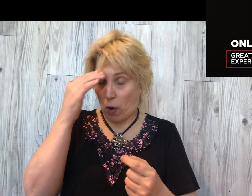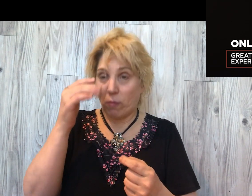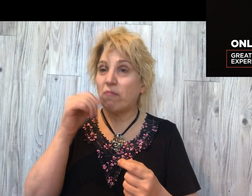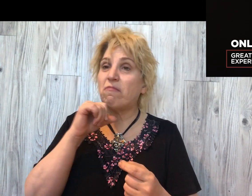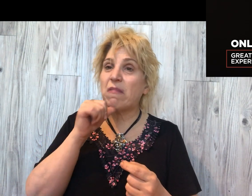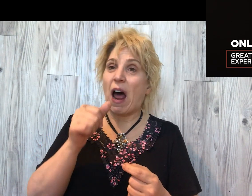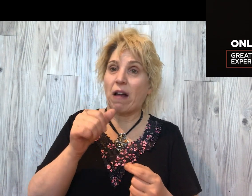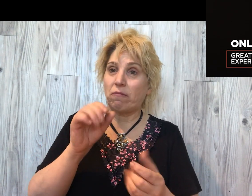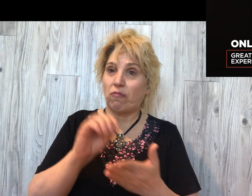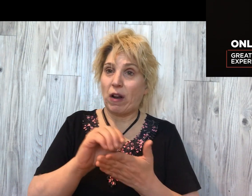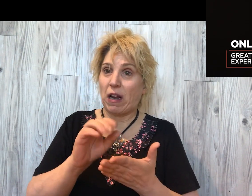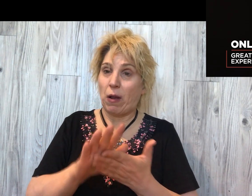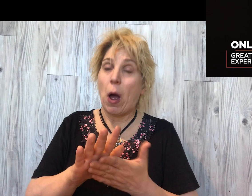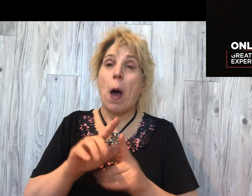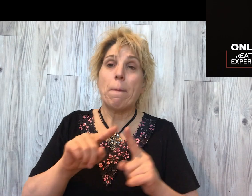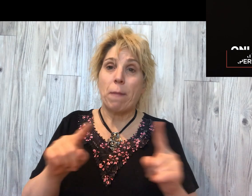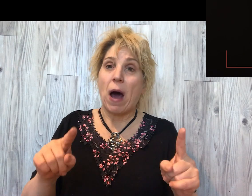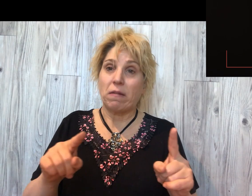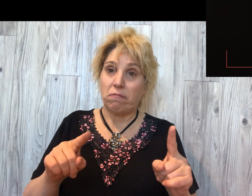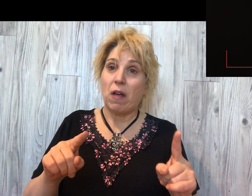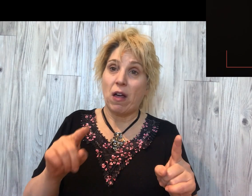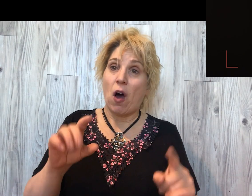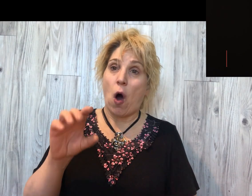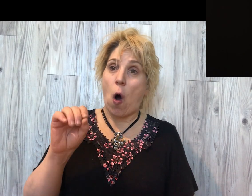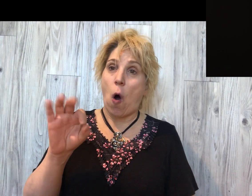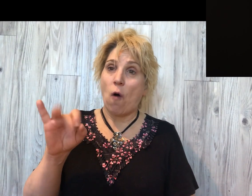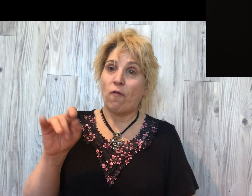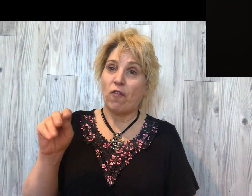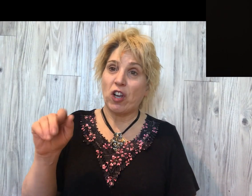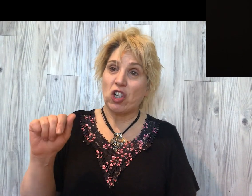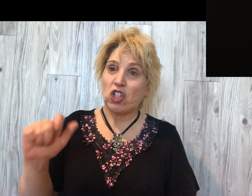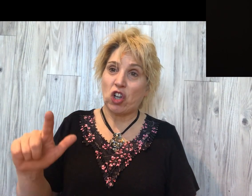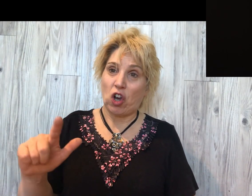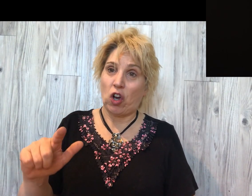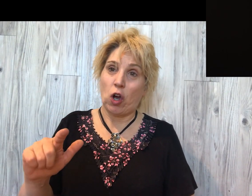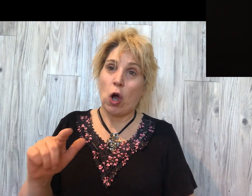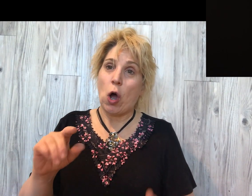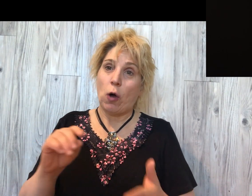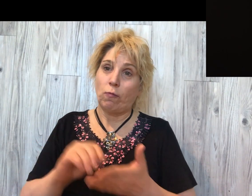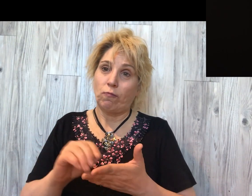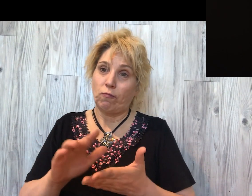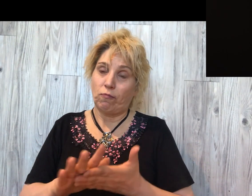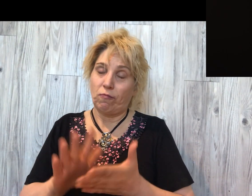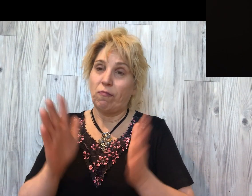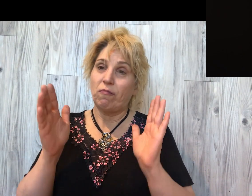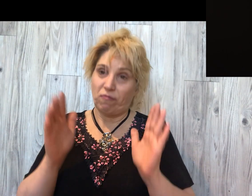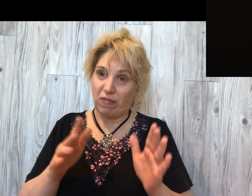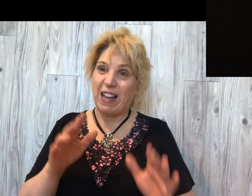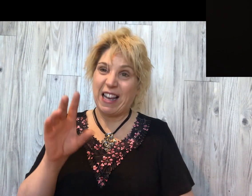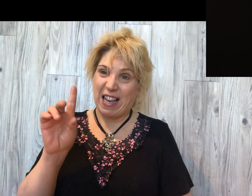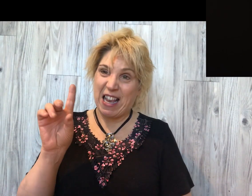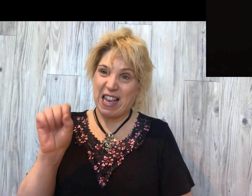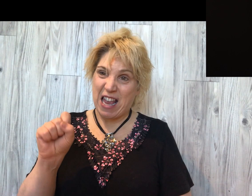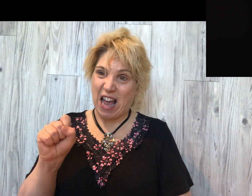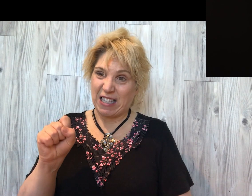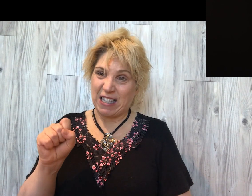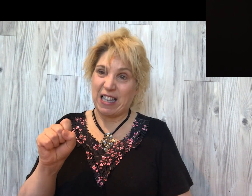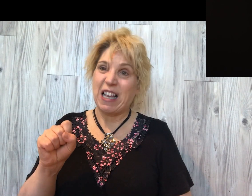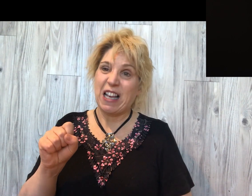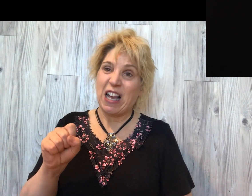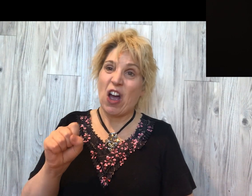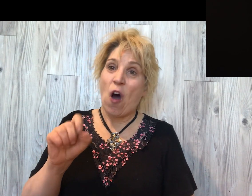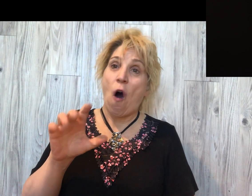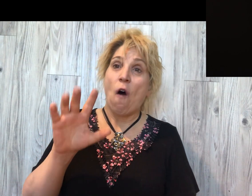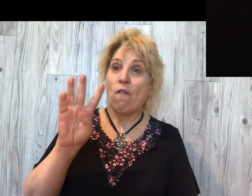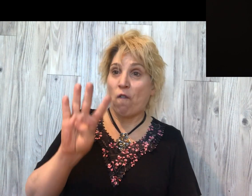any of his stories, but his official biographers did, putting into print some of his very best stories. In fact, of the